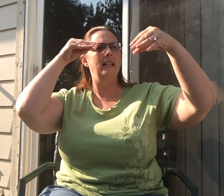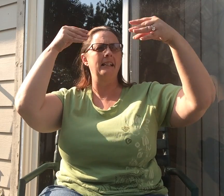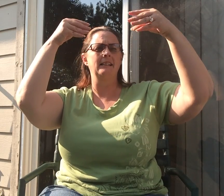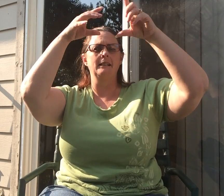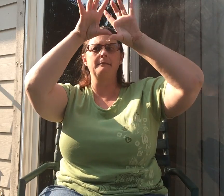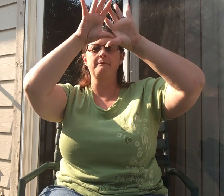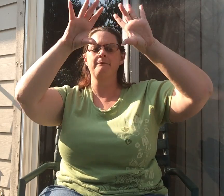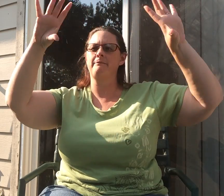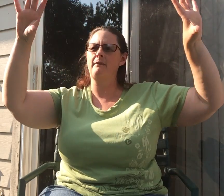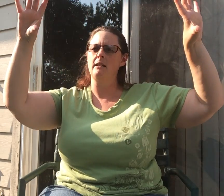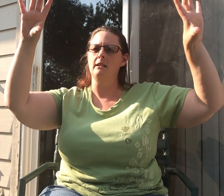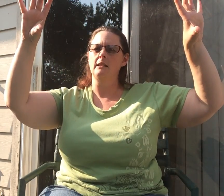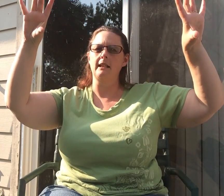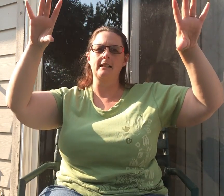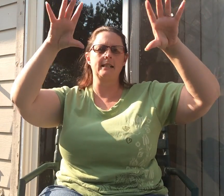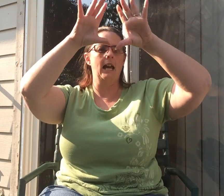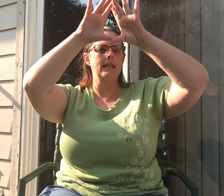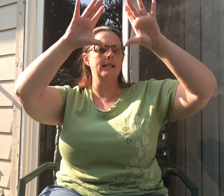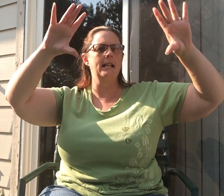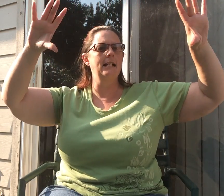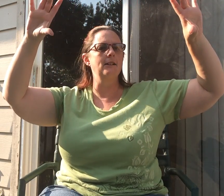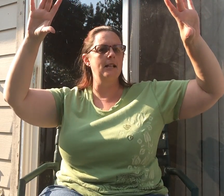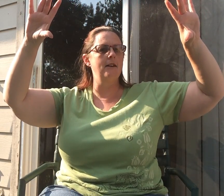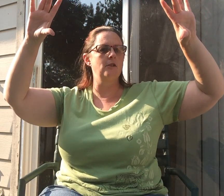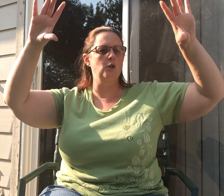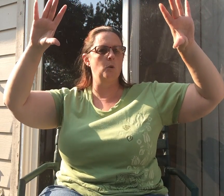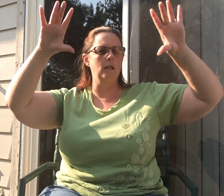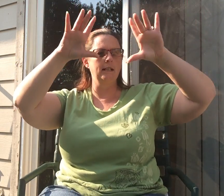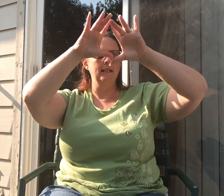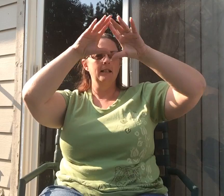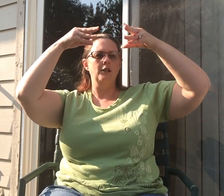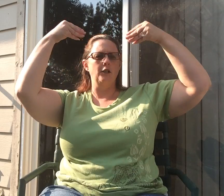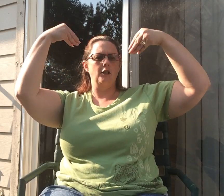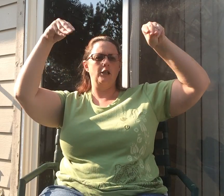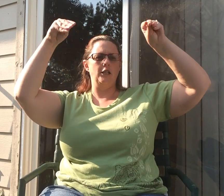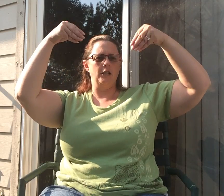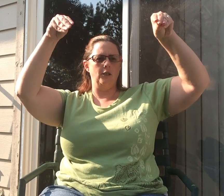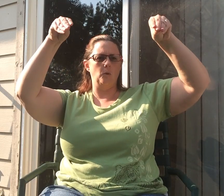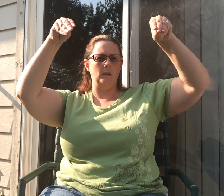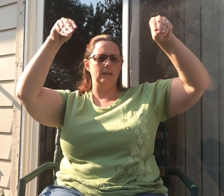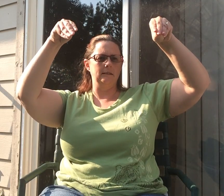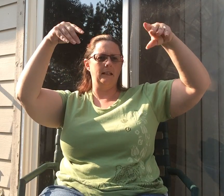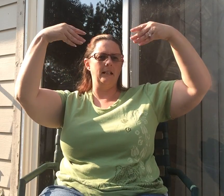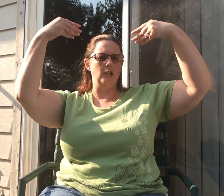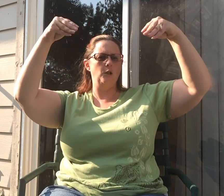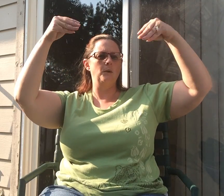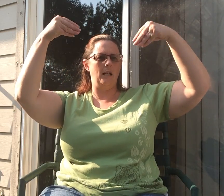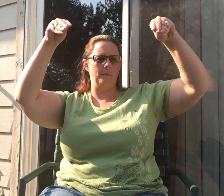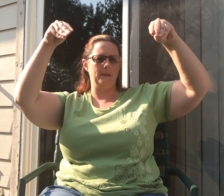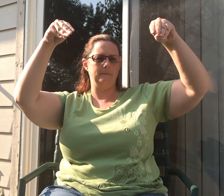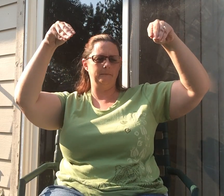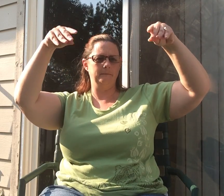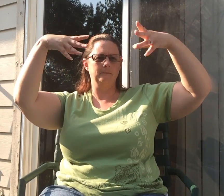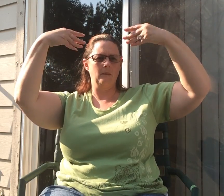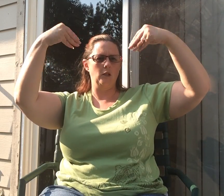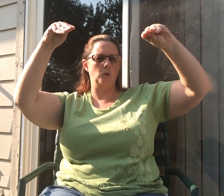like a sign that's hanging outside of a store. So you're going to just store, and 2 times. Store.